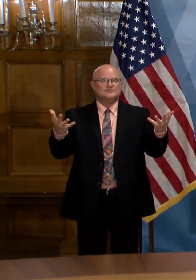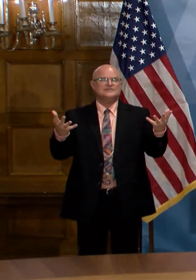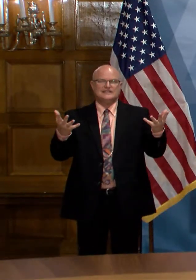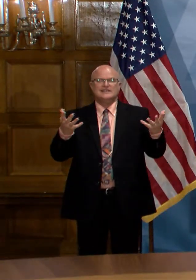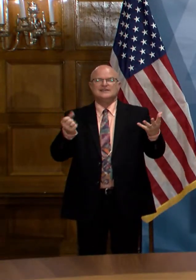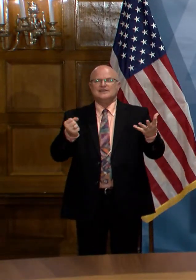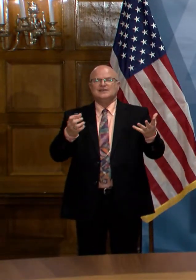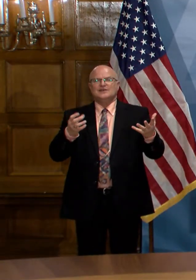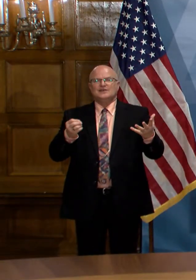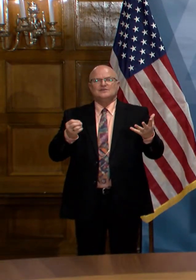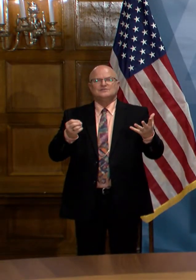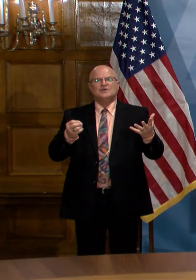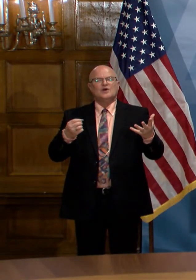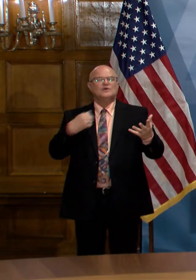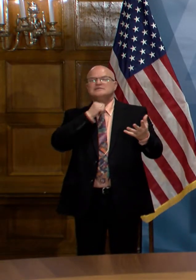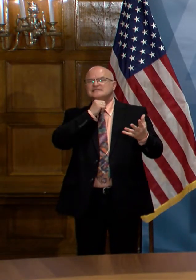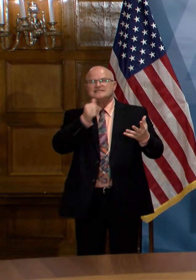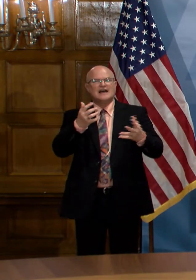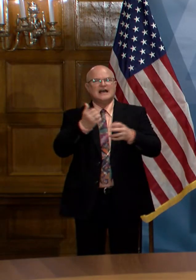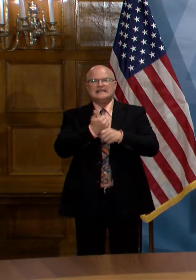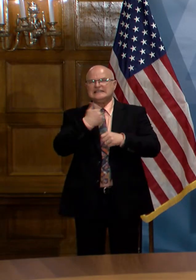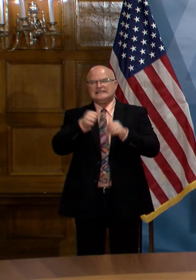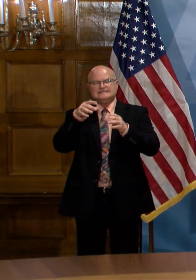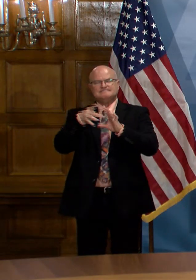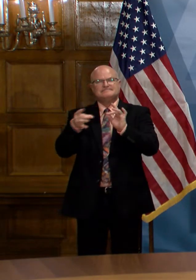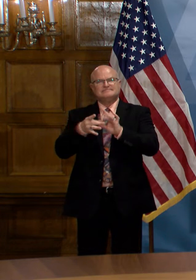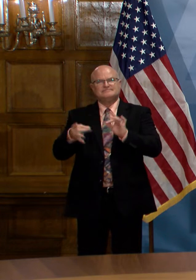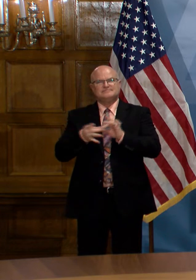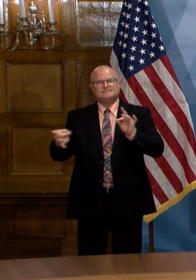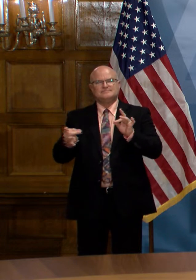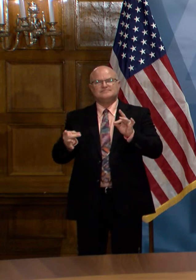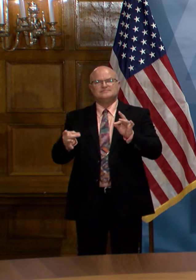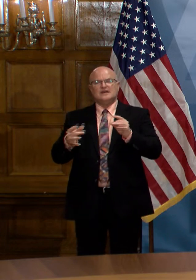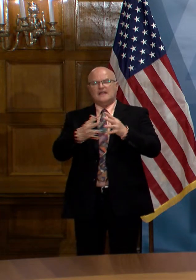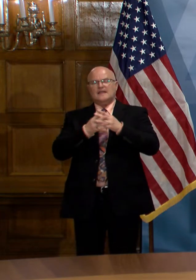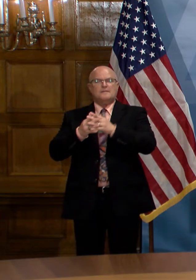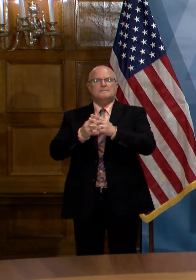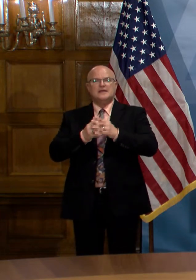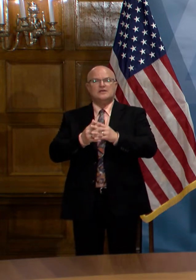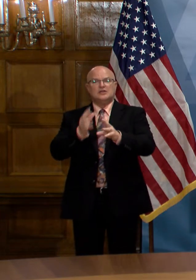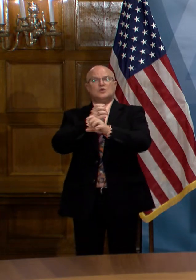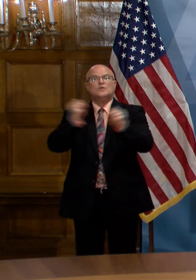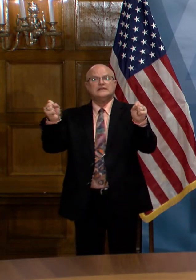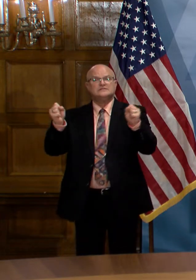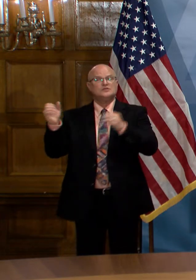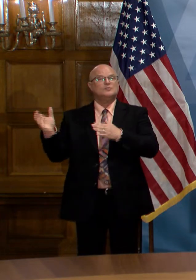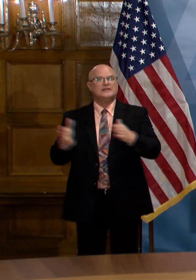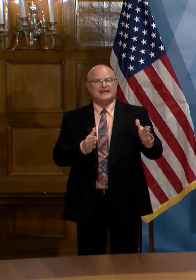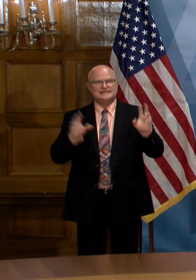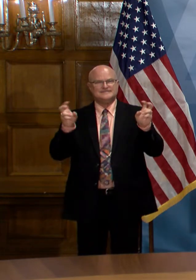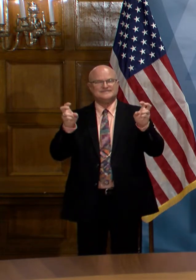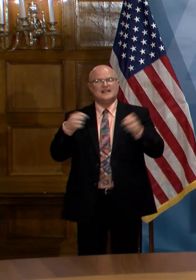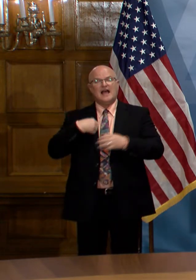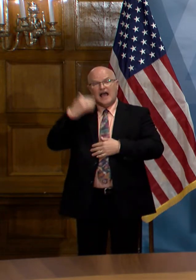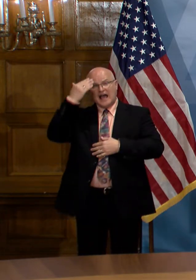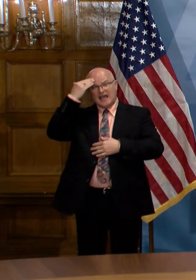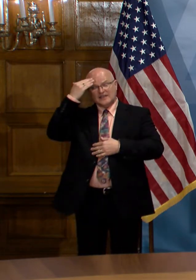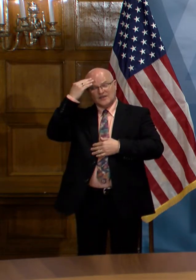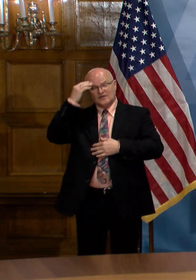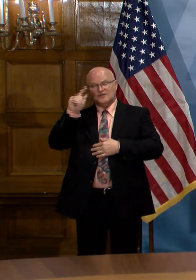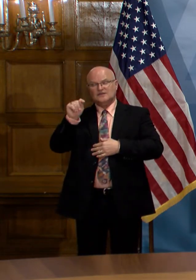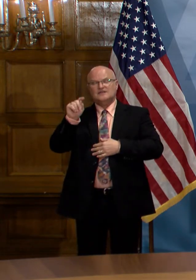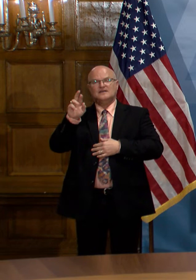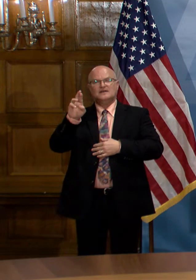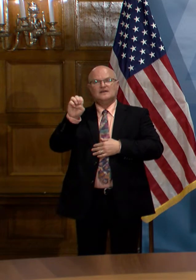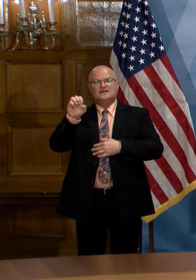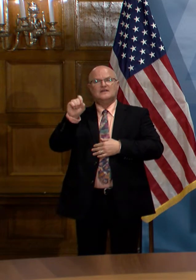so we did not get into any details of the American Rescue Plan. I know that the Treasury Department